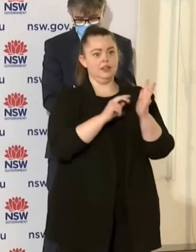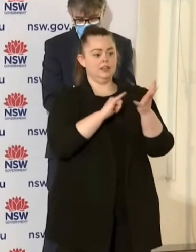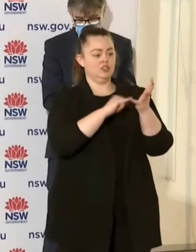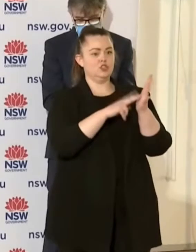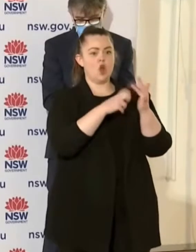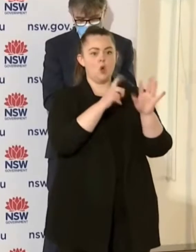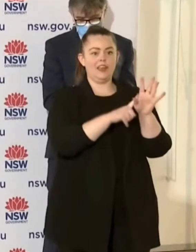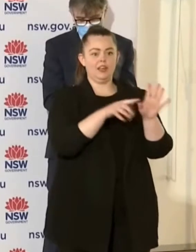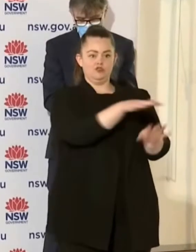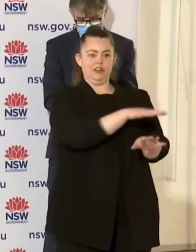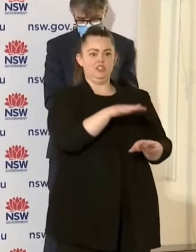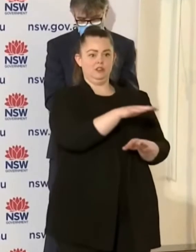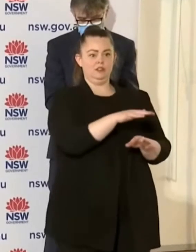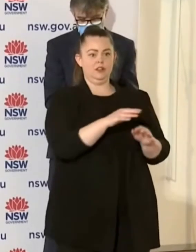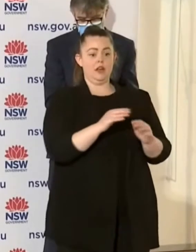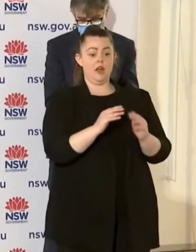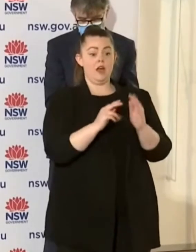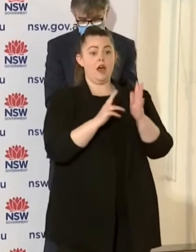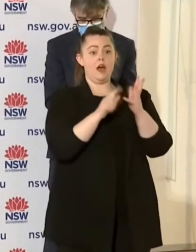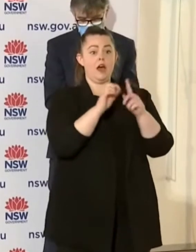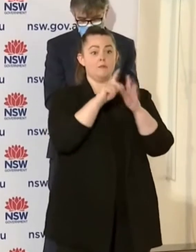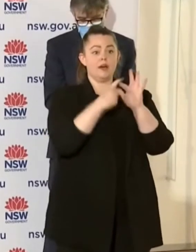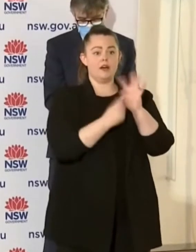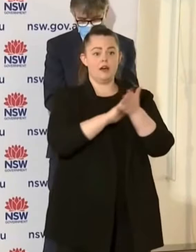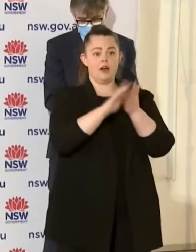the Upper Hunter Shire, Walgett and Wingecarribee.